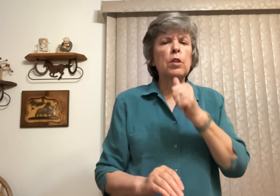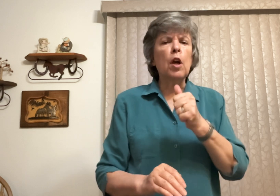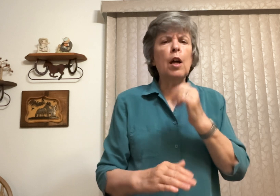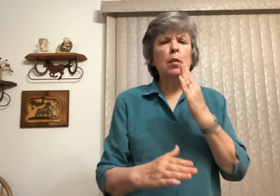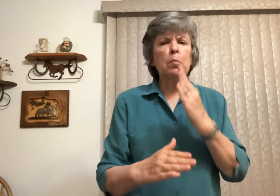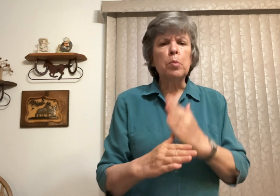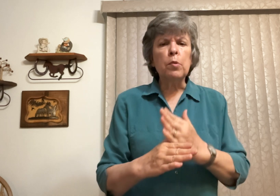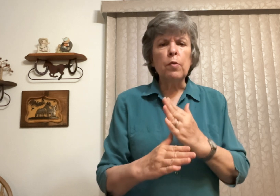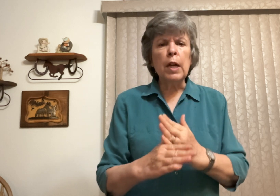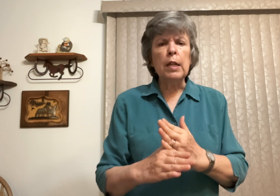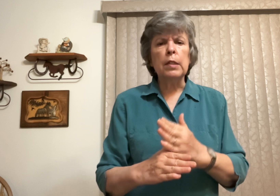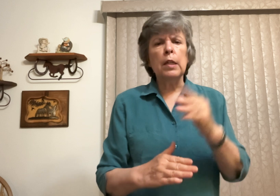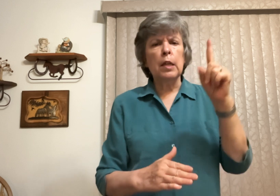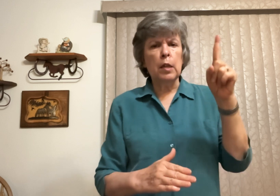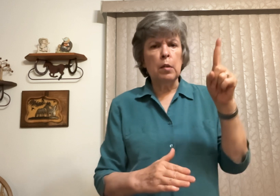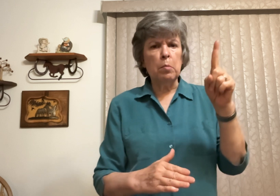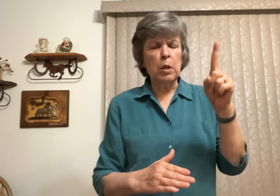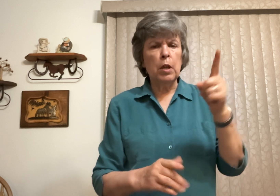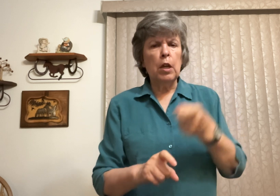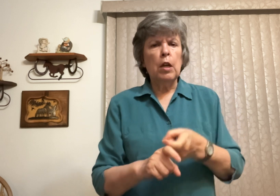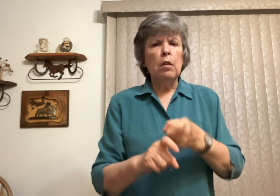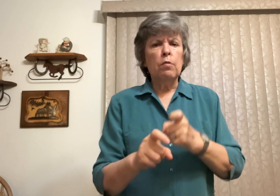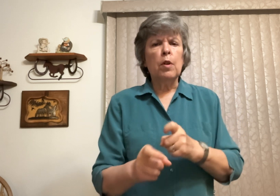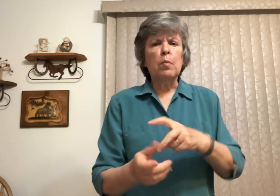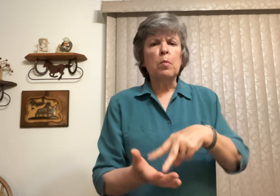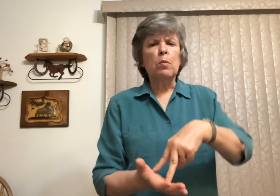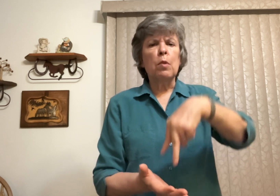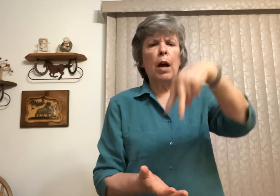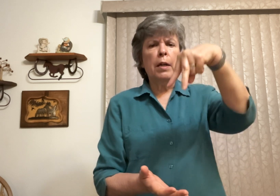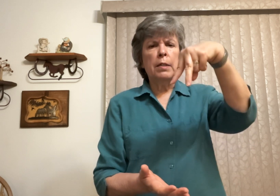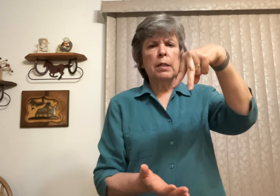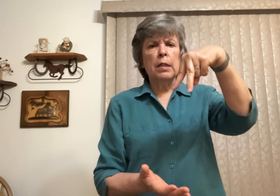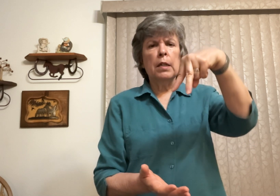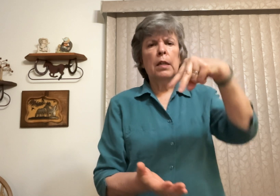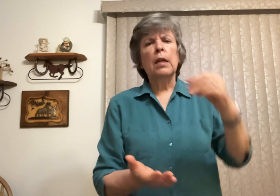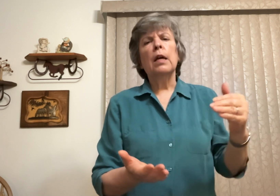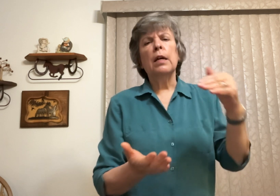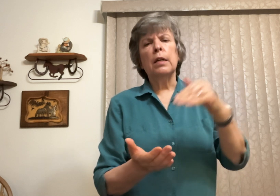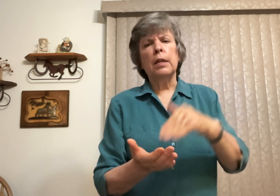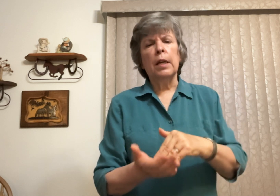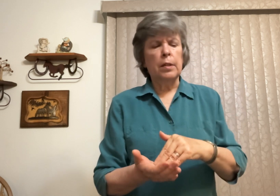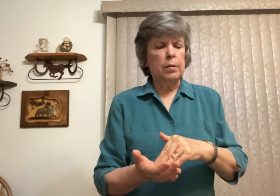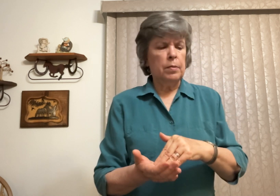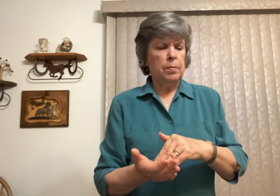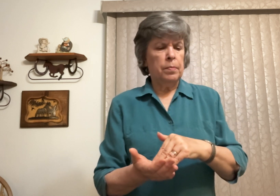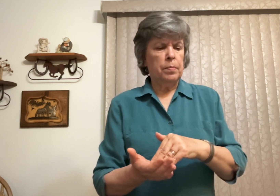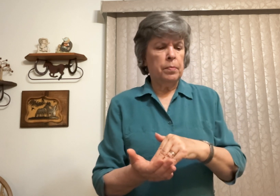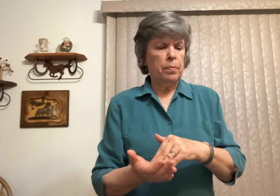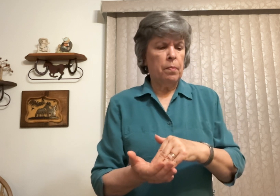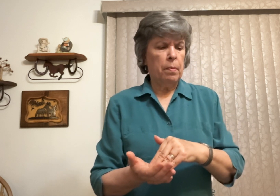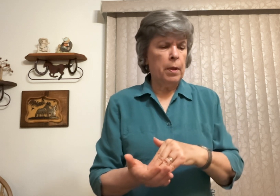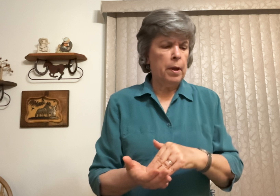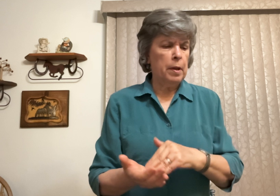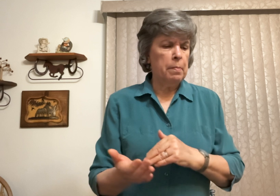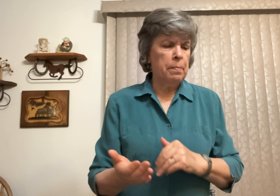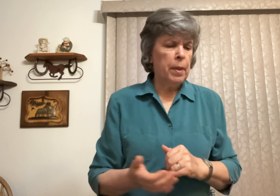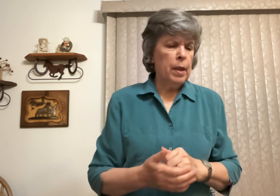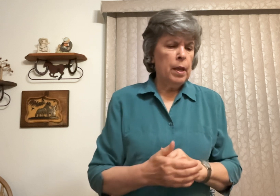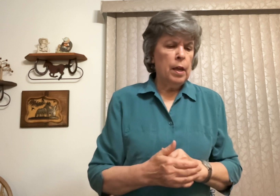not prevent him from rising again. Okay, and